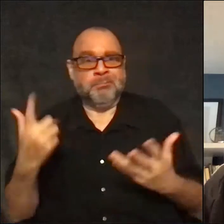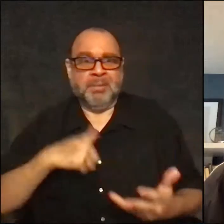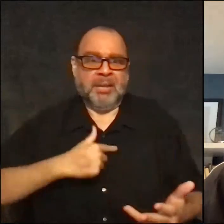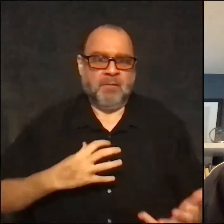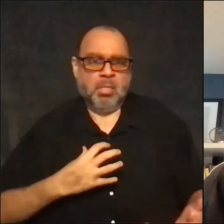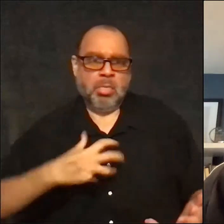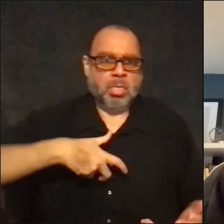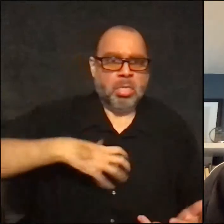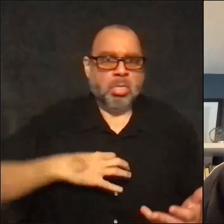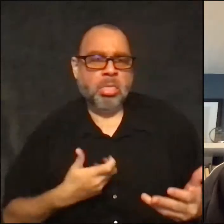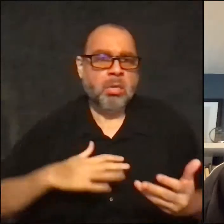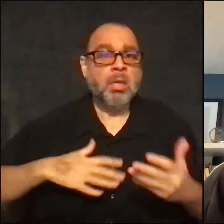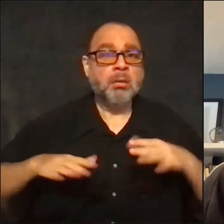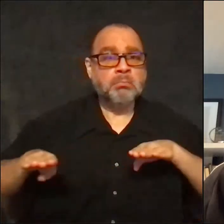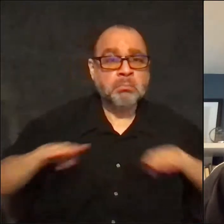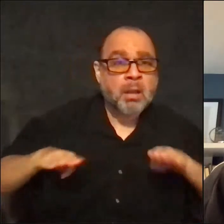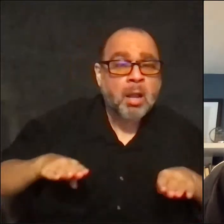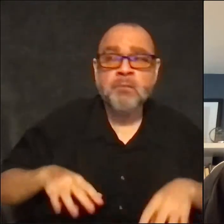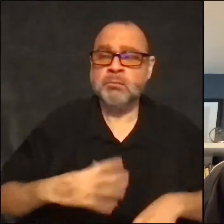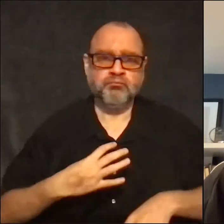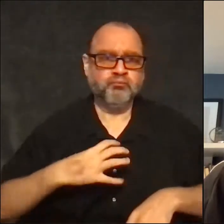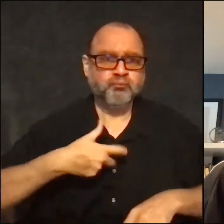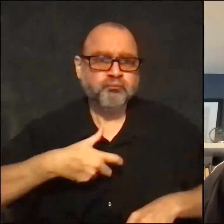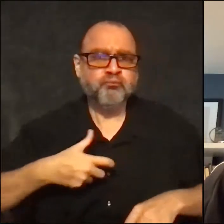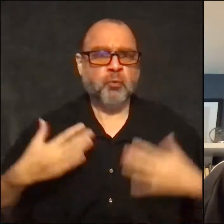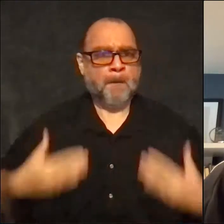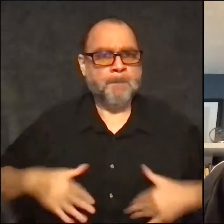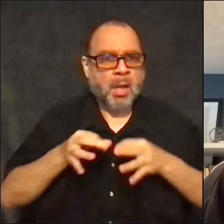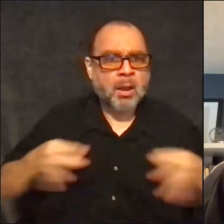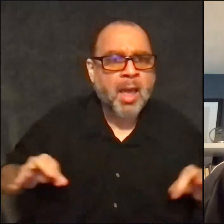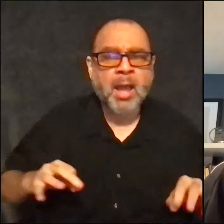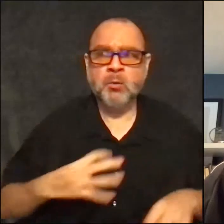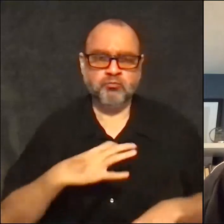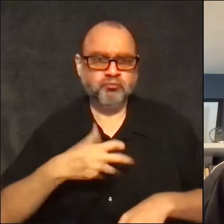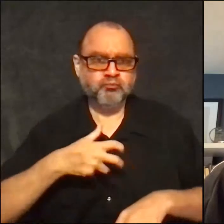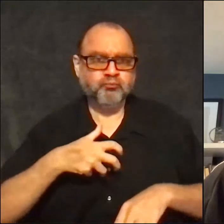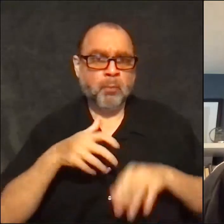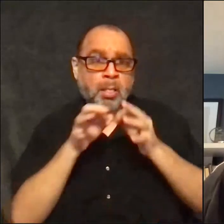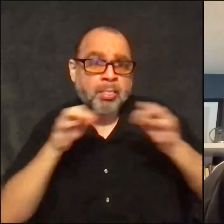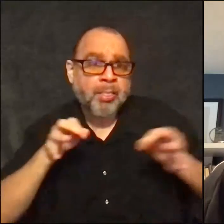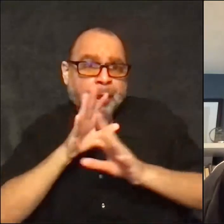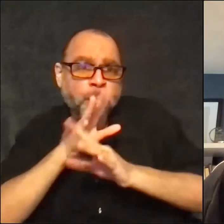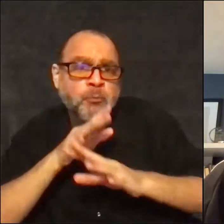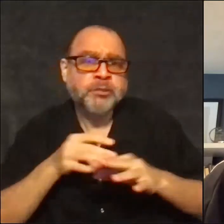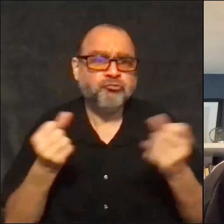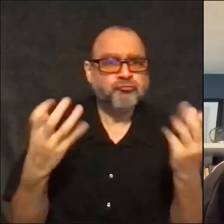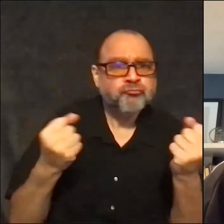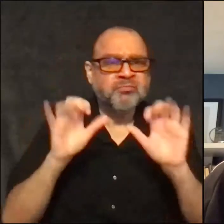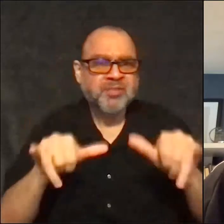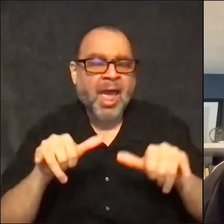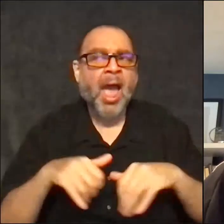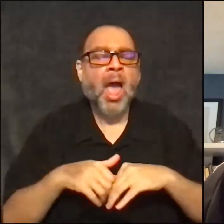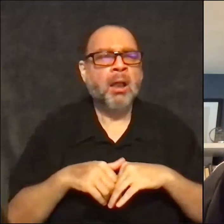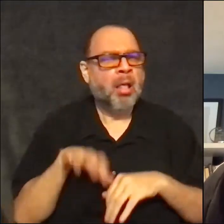tech or startup or entrepreneur space, is that we push off processing our pain. Our therapists will tell us